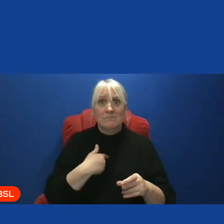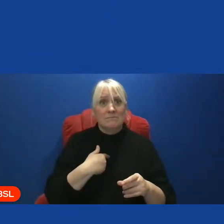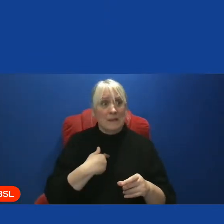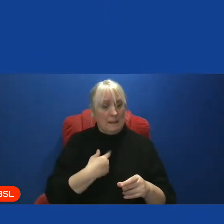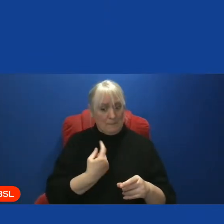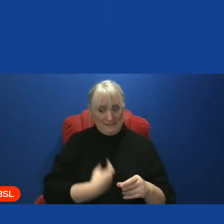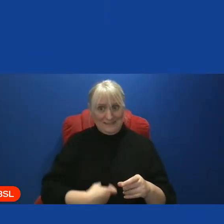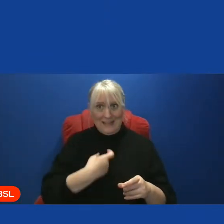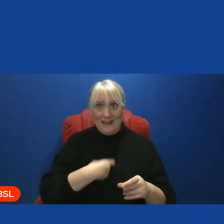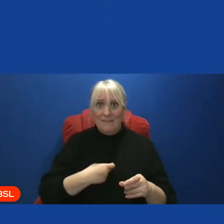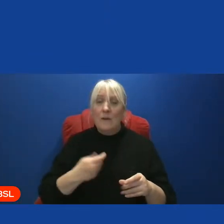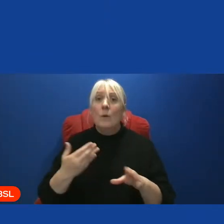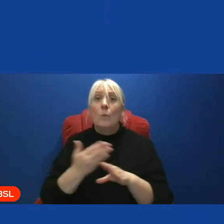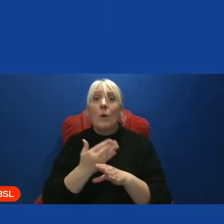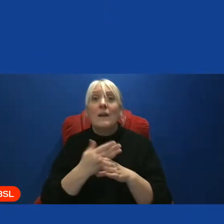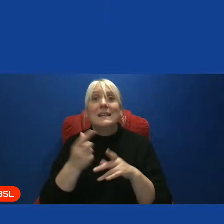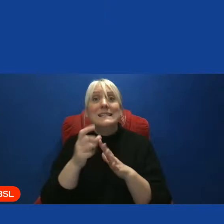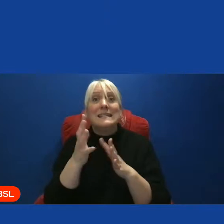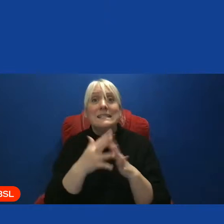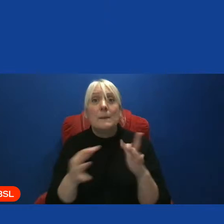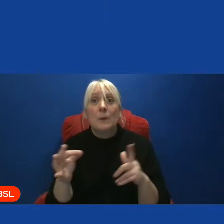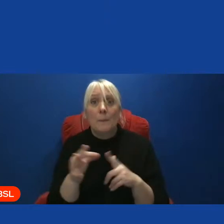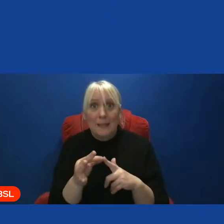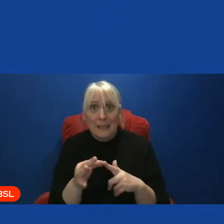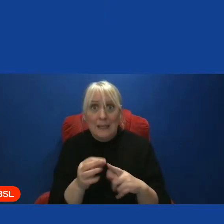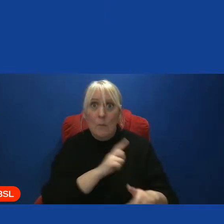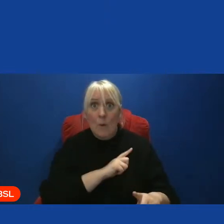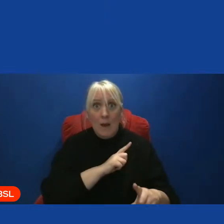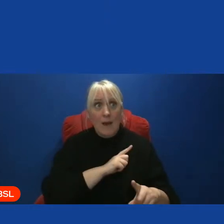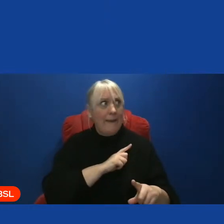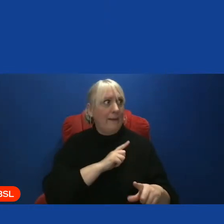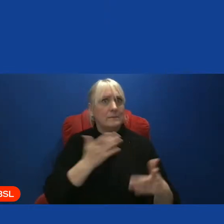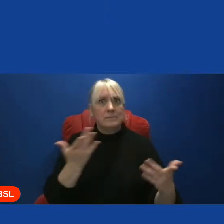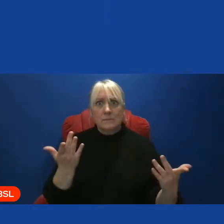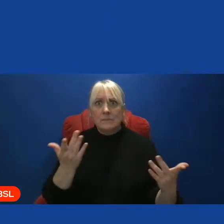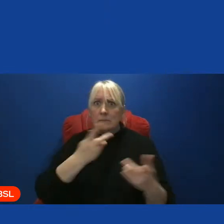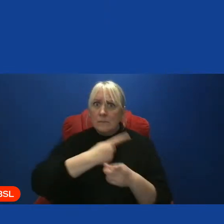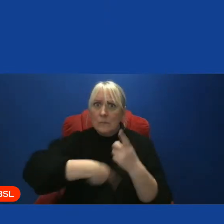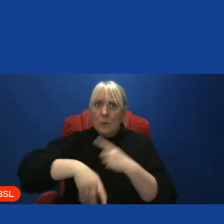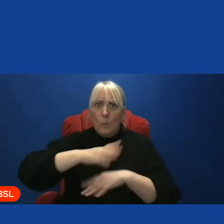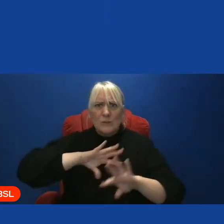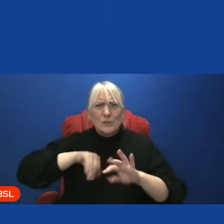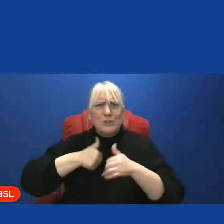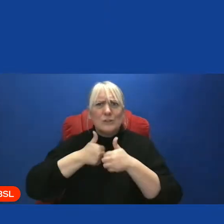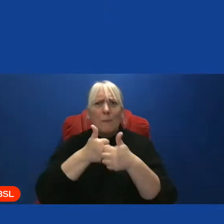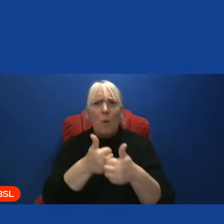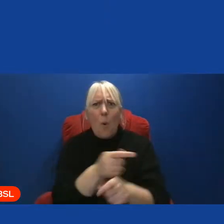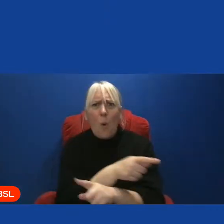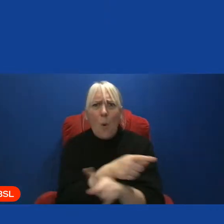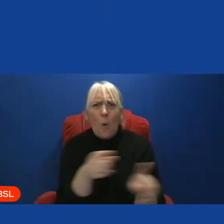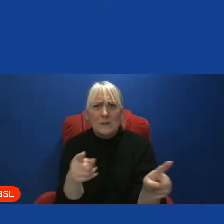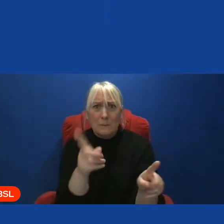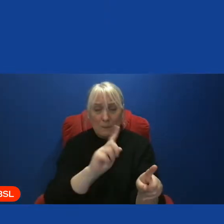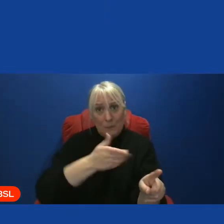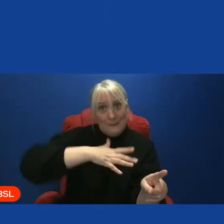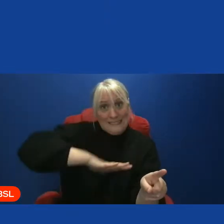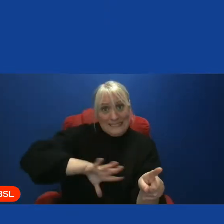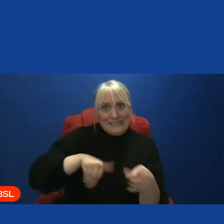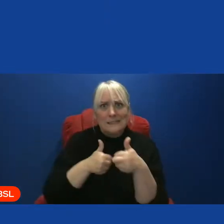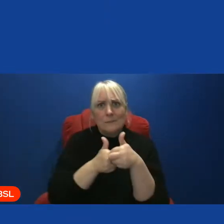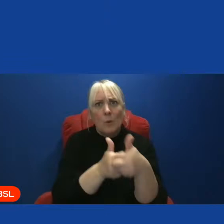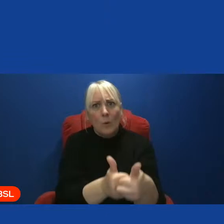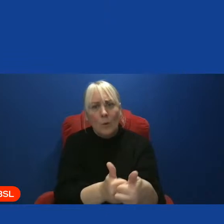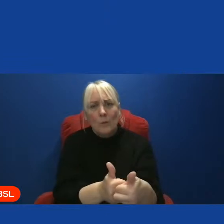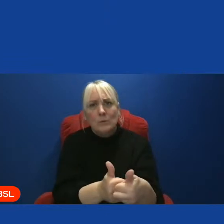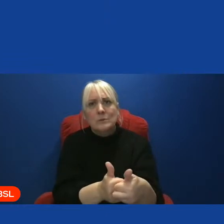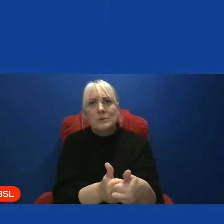thousands of others, we come into DWP to bring support to those that need it. Told